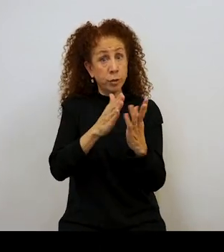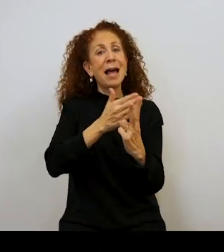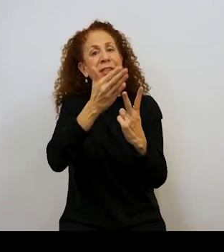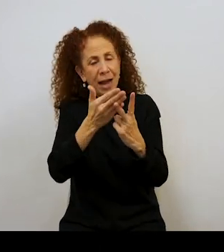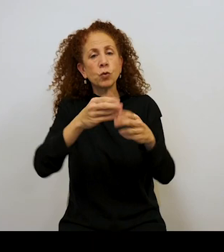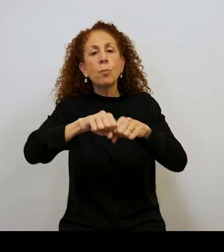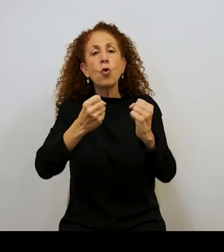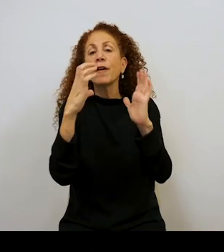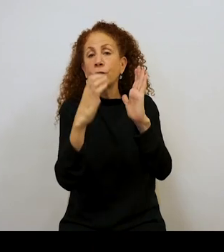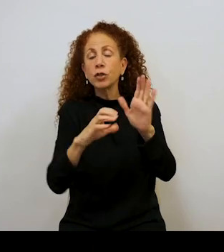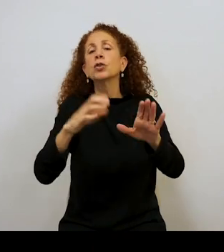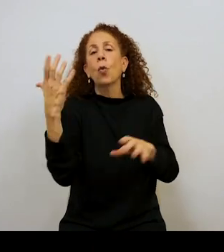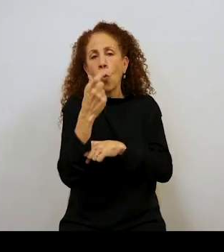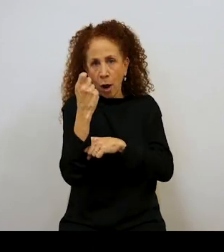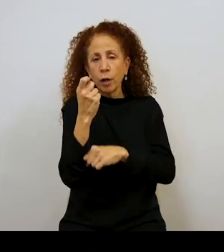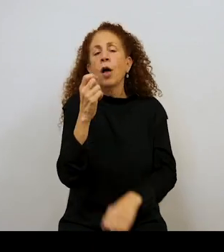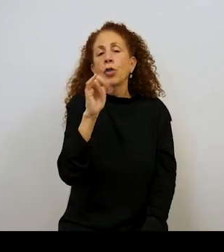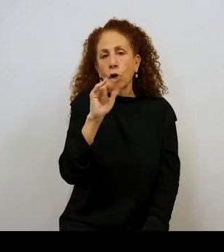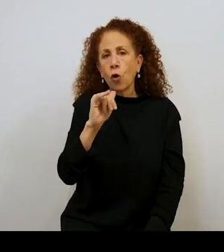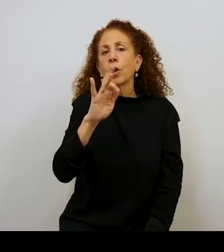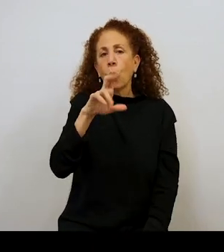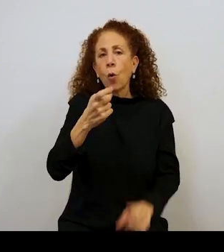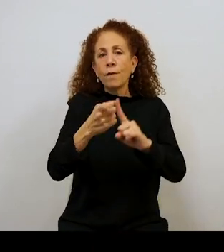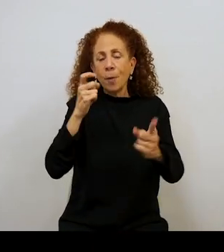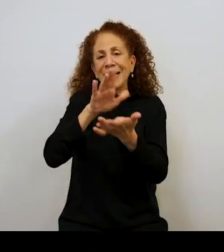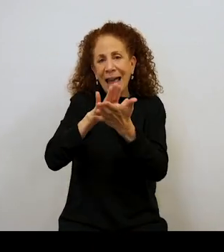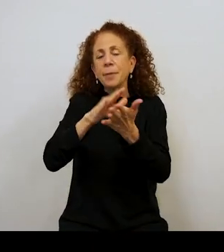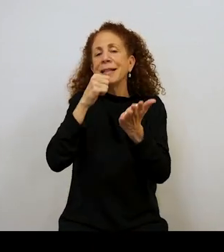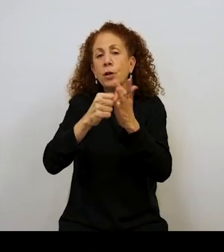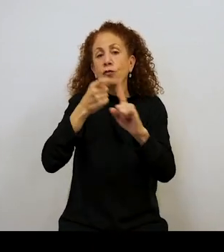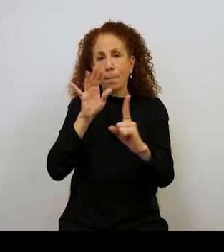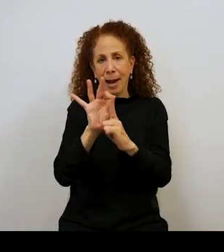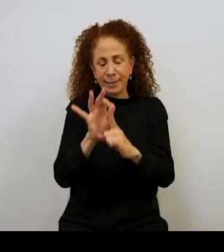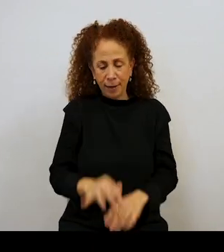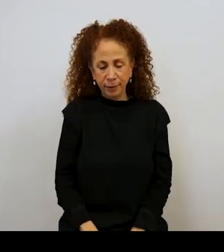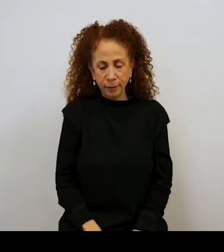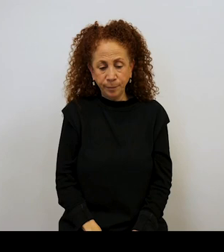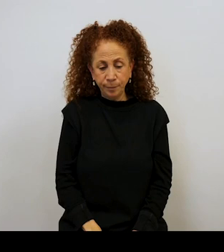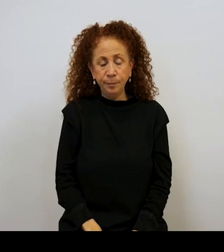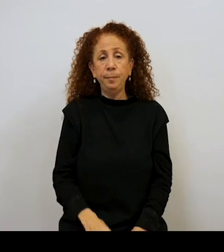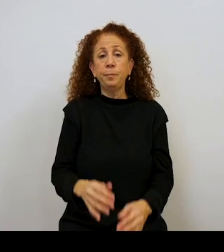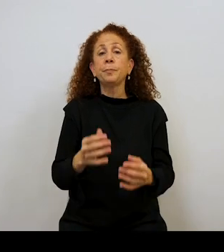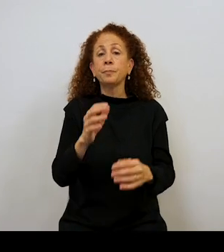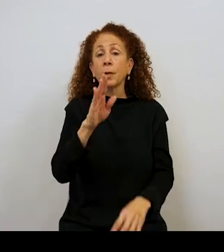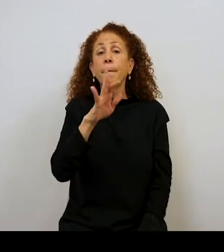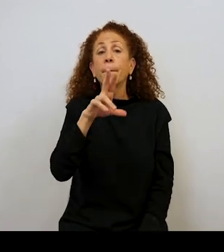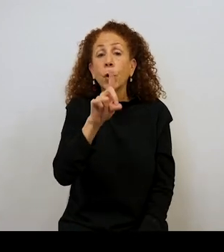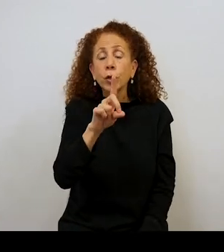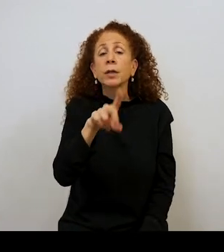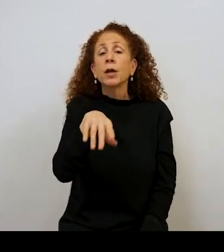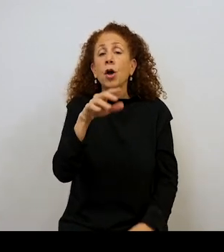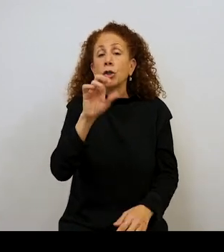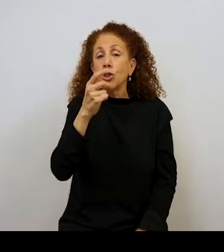Broken Verses, won the Patras Bukhari Award from the Academy of Letters in Pakistan. Burnt Shadows, Shamsie's fifth novel, has